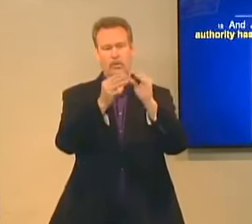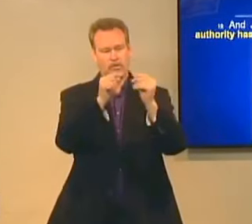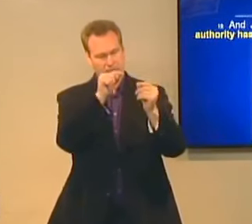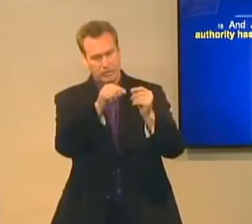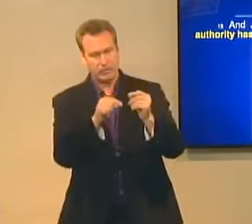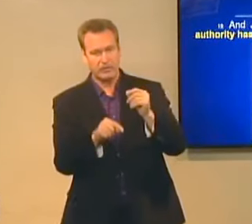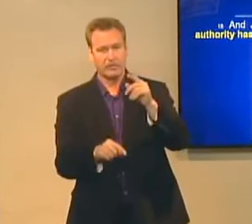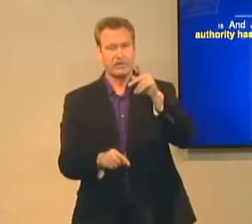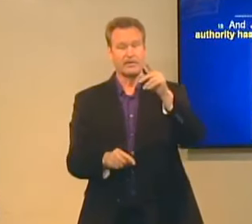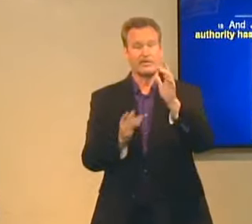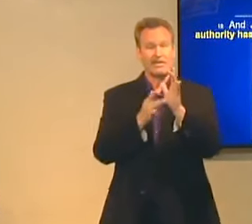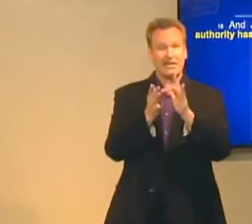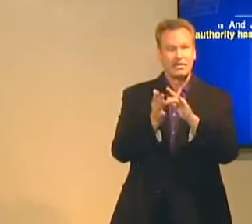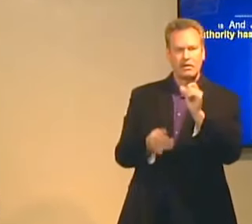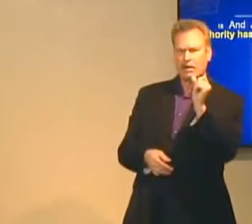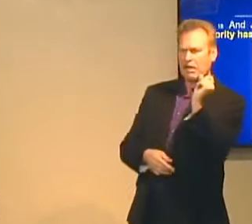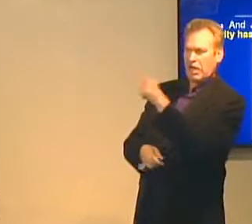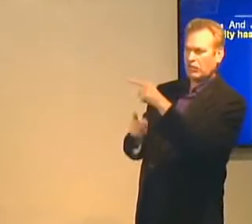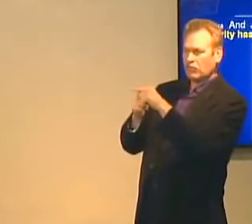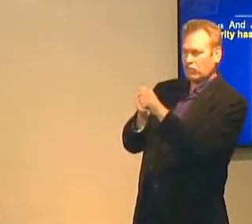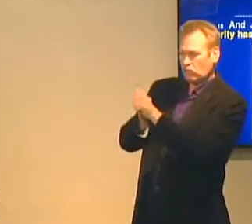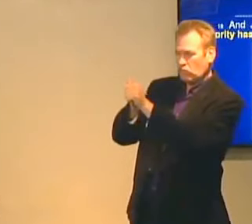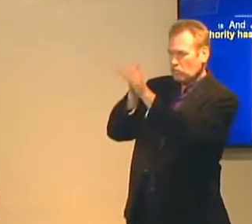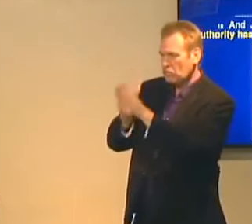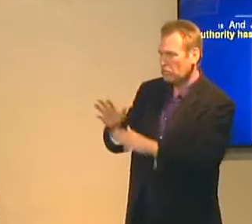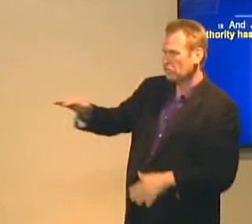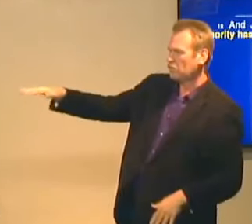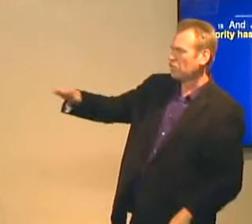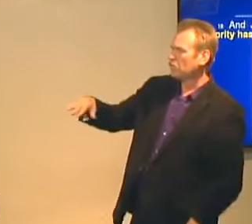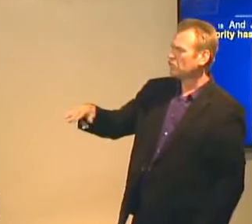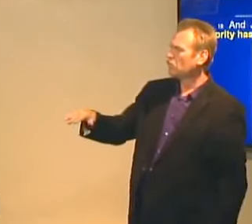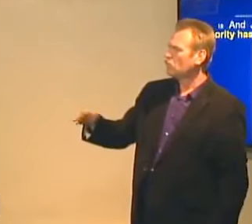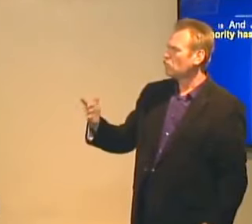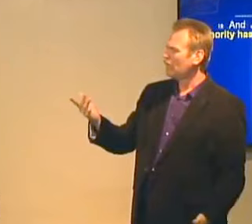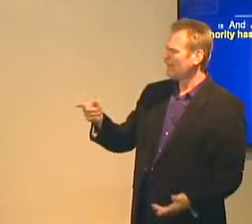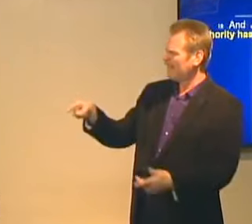And so there is one story I want to point out. Where someone asked Jesus' followers,